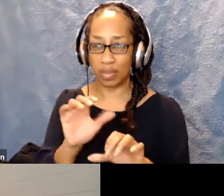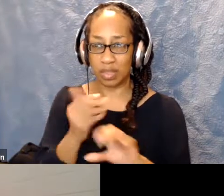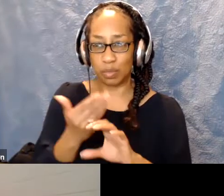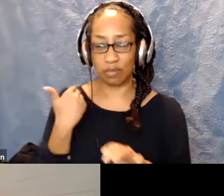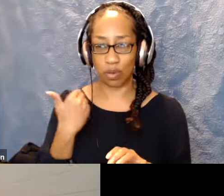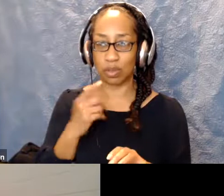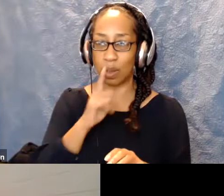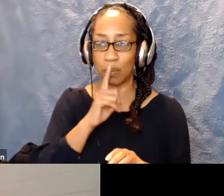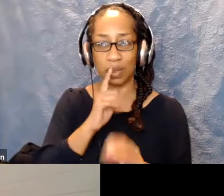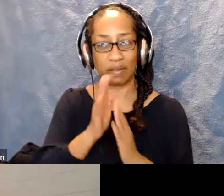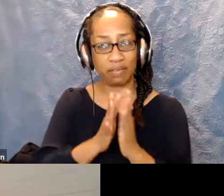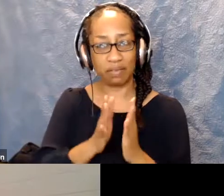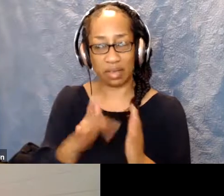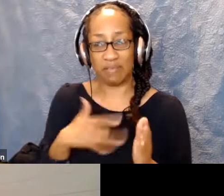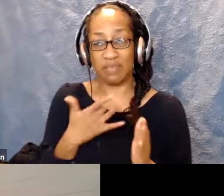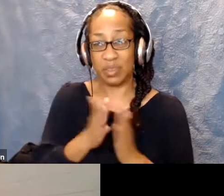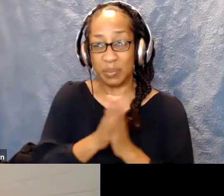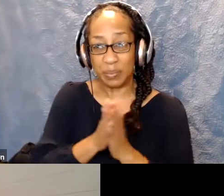to be here doing this type of work.